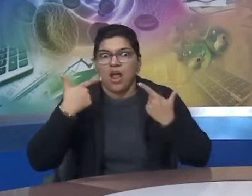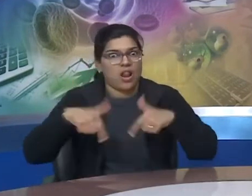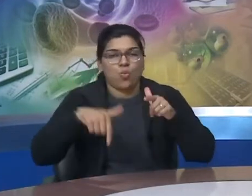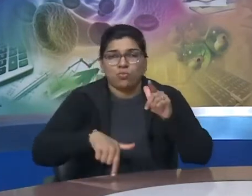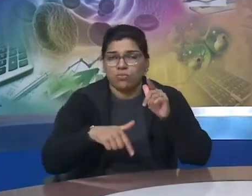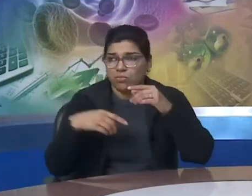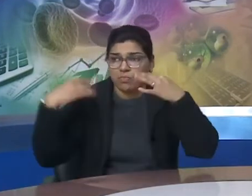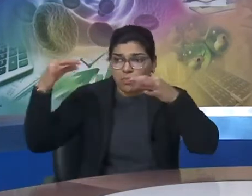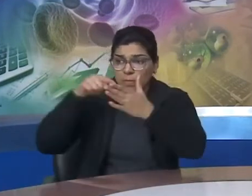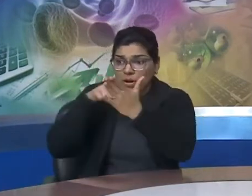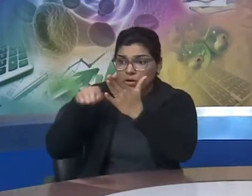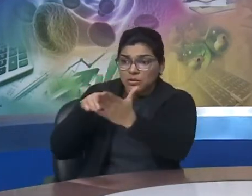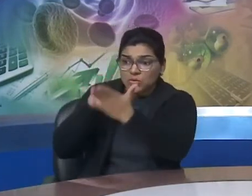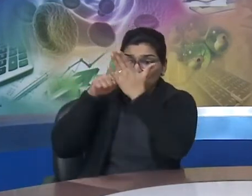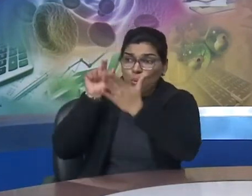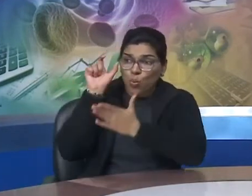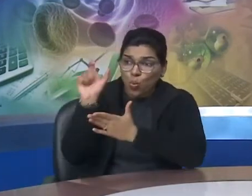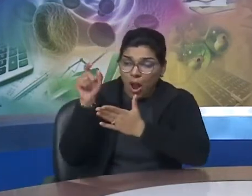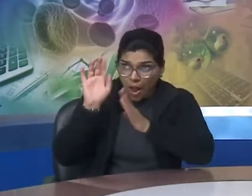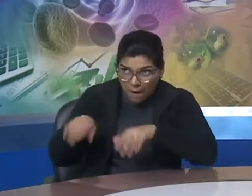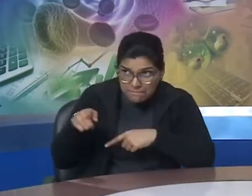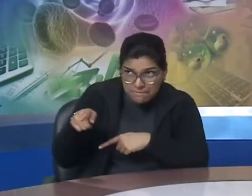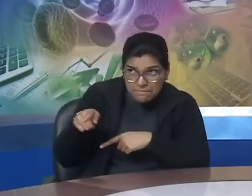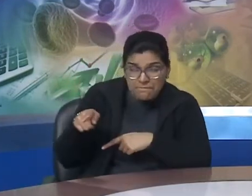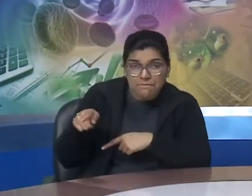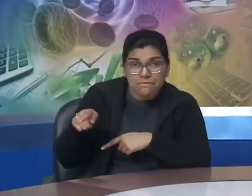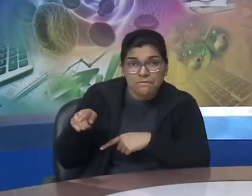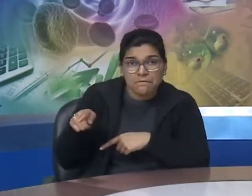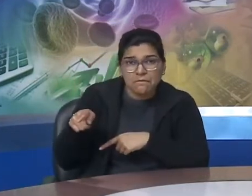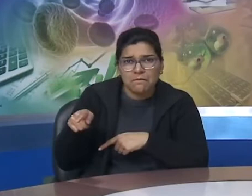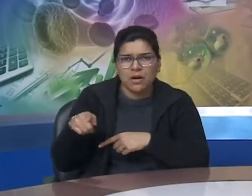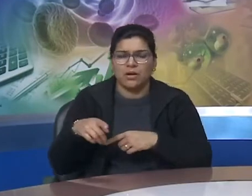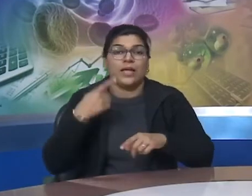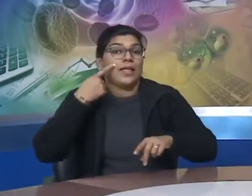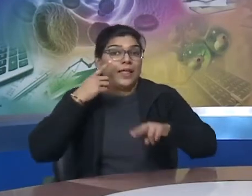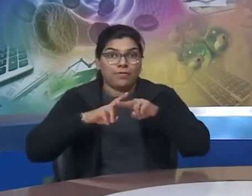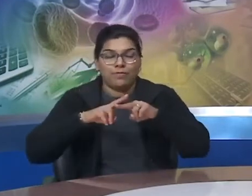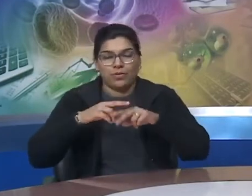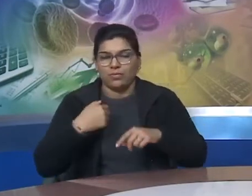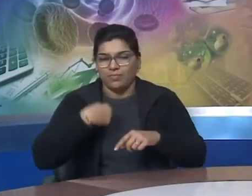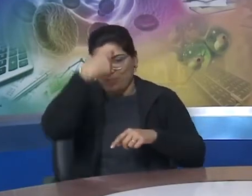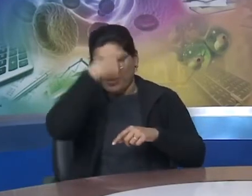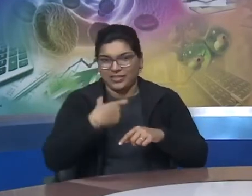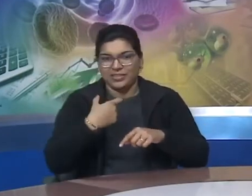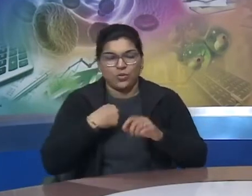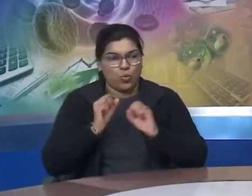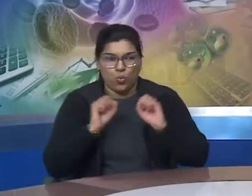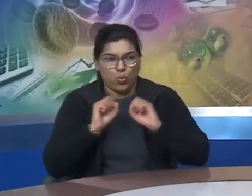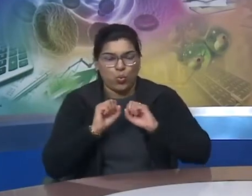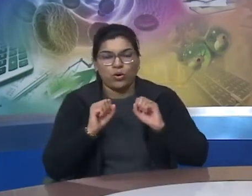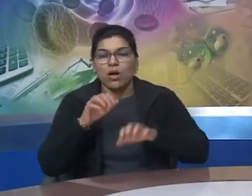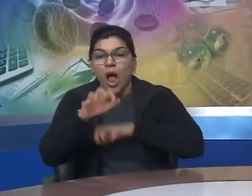a man should not approach a tiger?